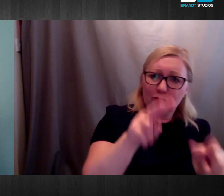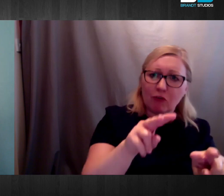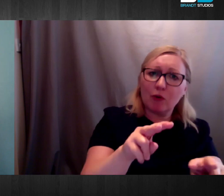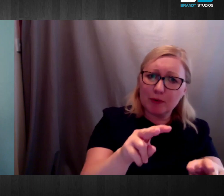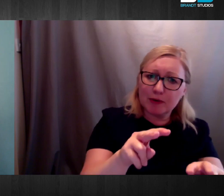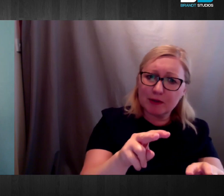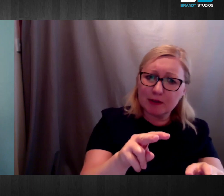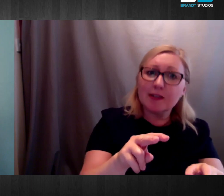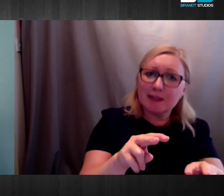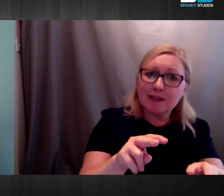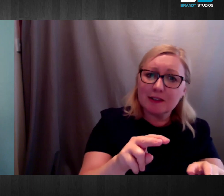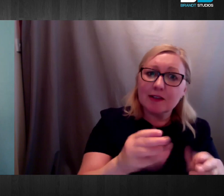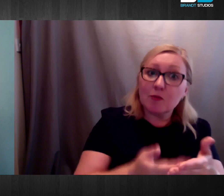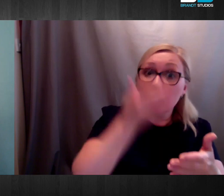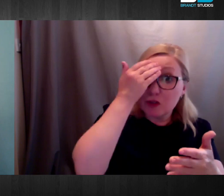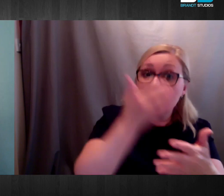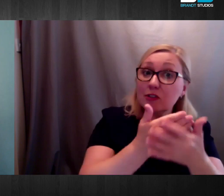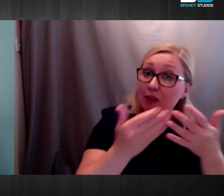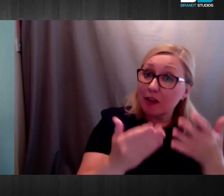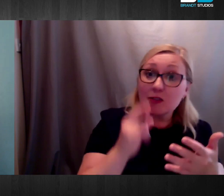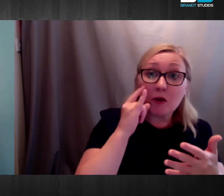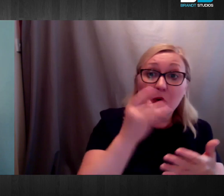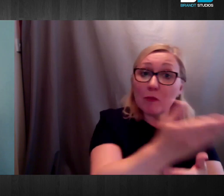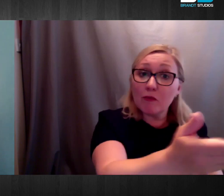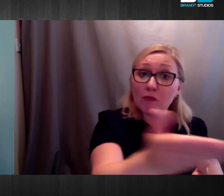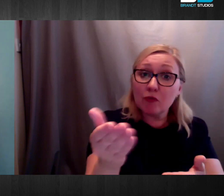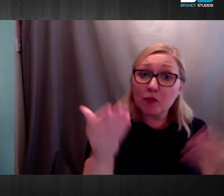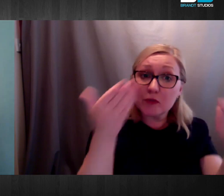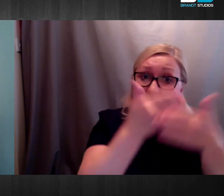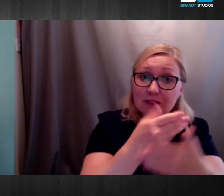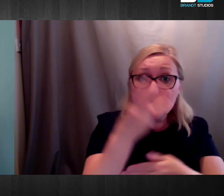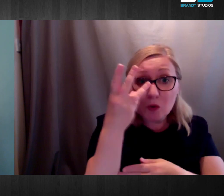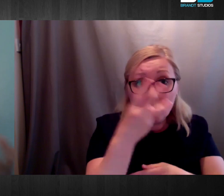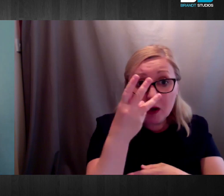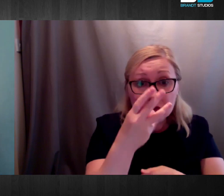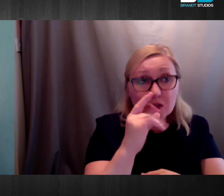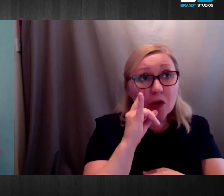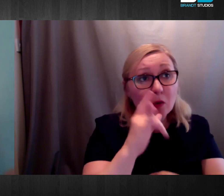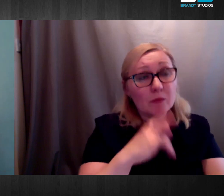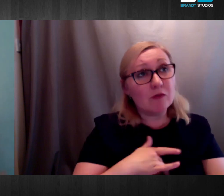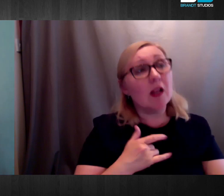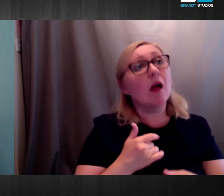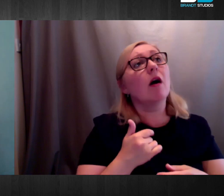something away from it that will help them to develop better PPI in current conditions, and